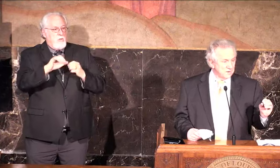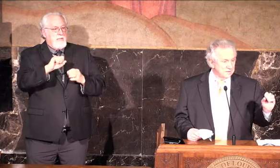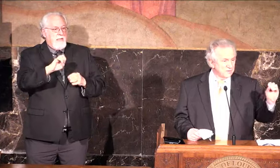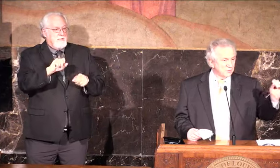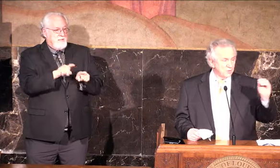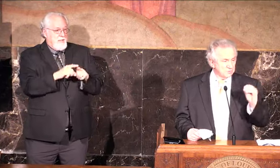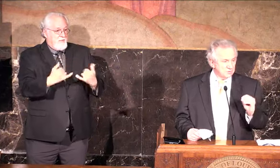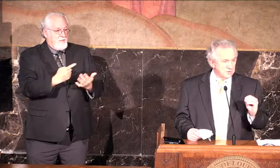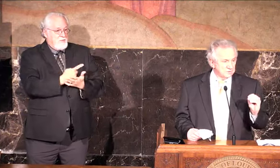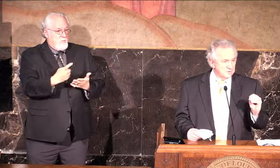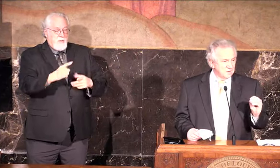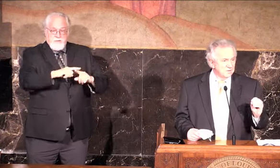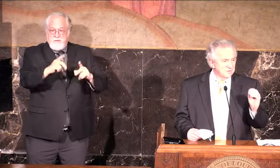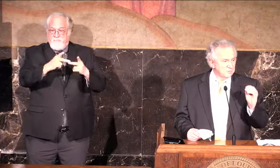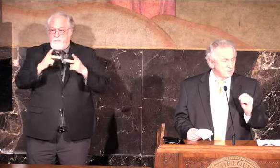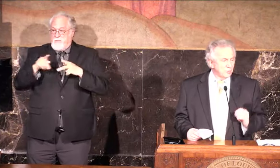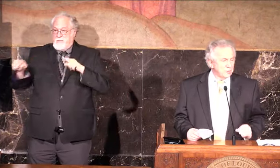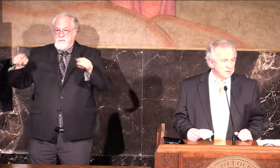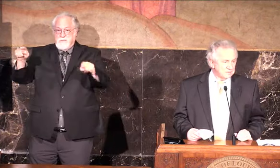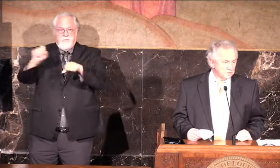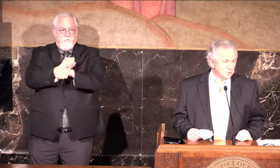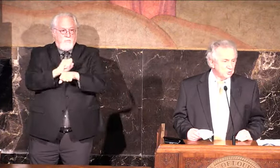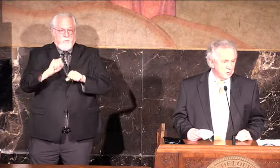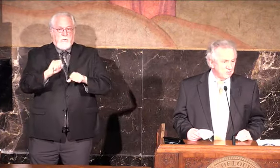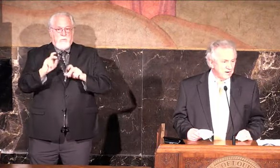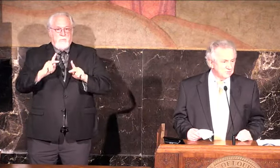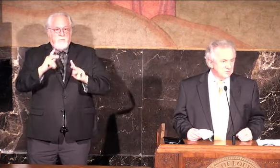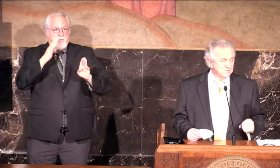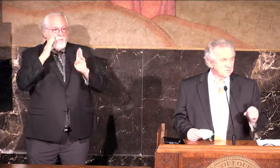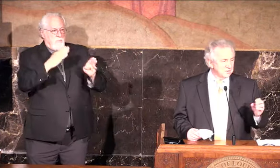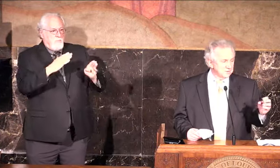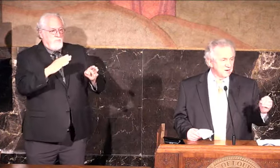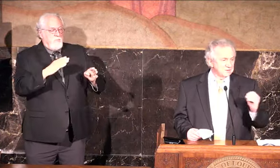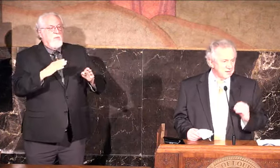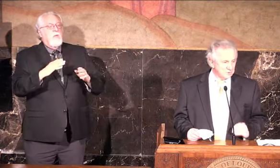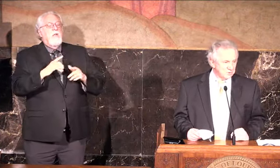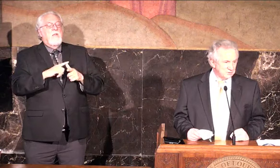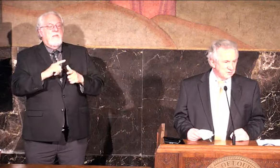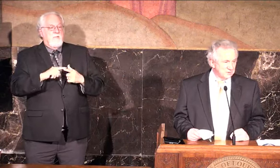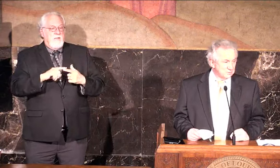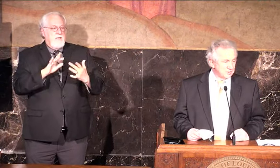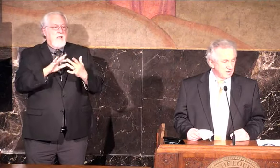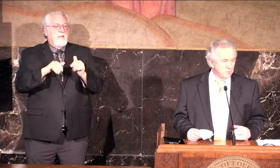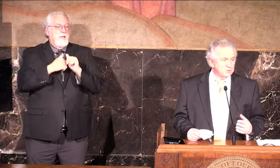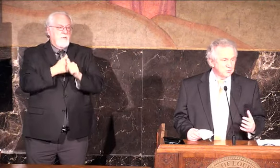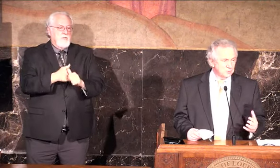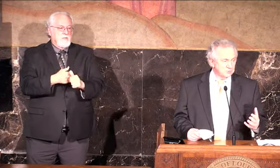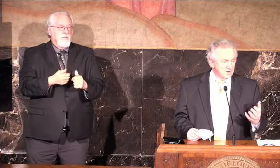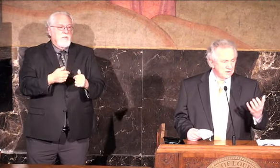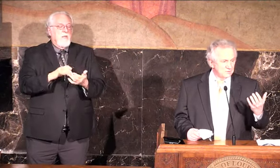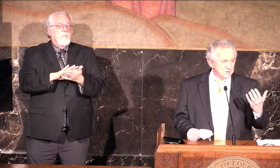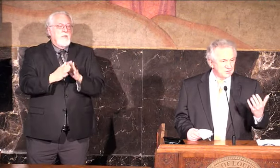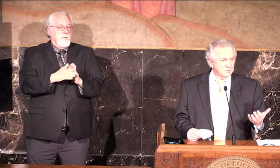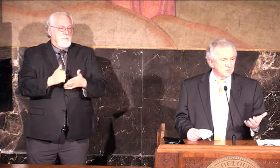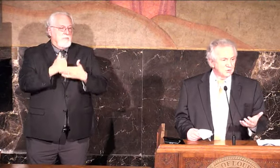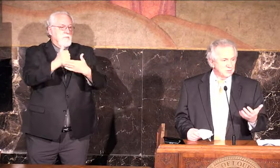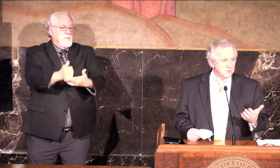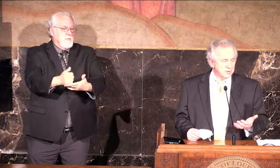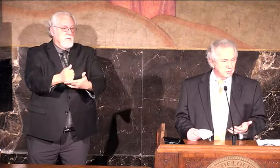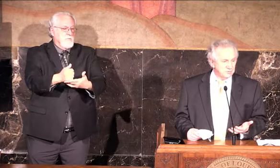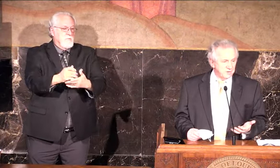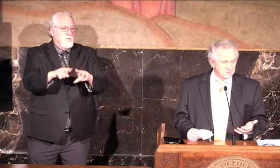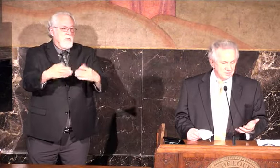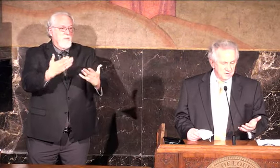week, at different work sites, then people are paying attention to our advice. Then contact tracing becomes a resource to give